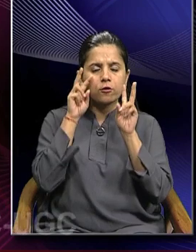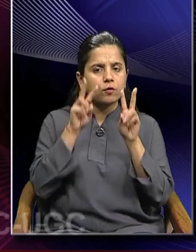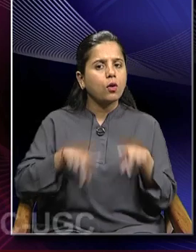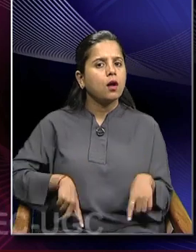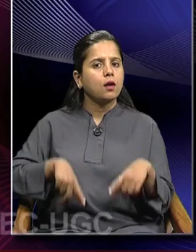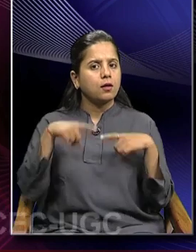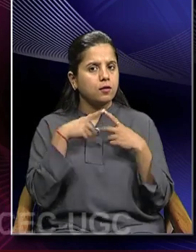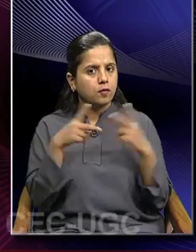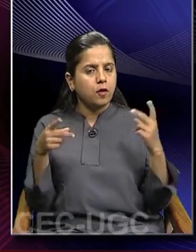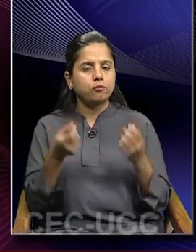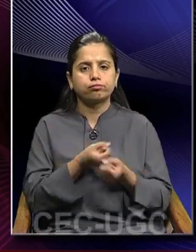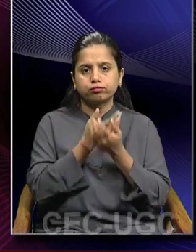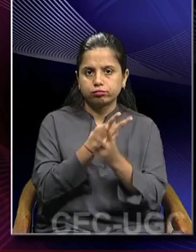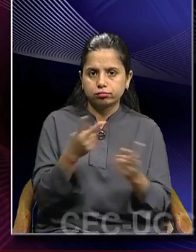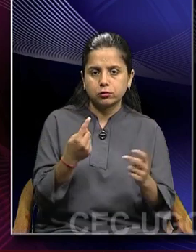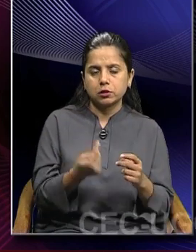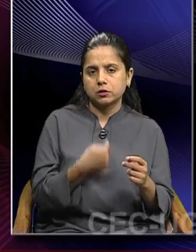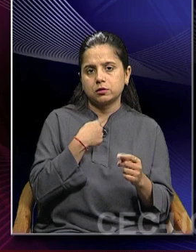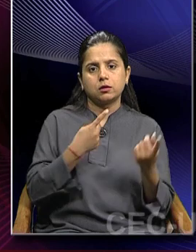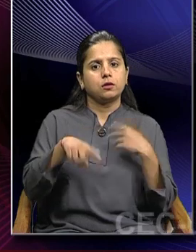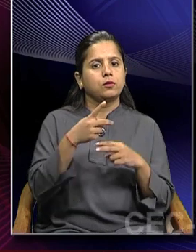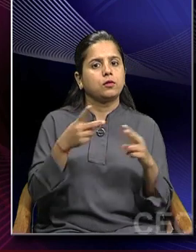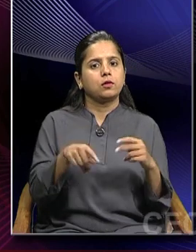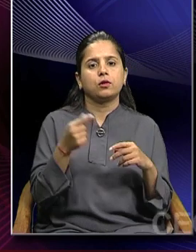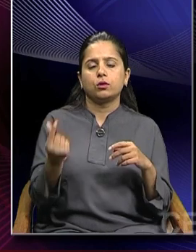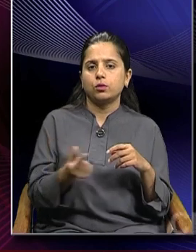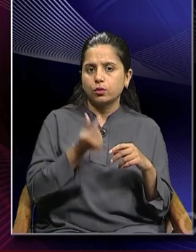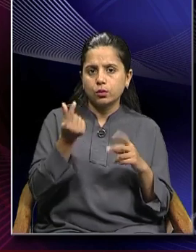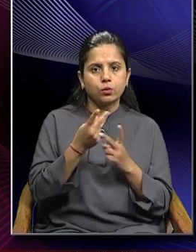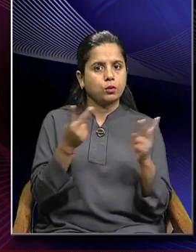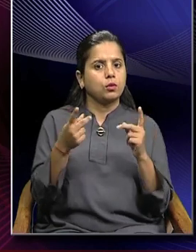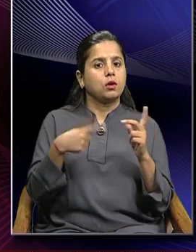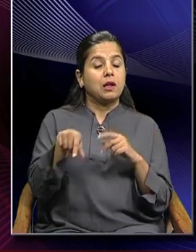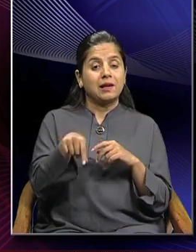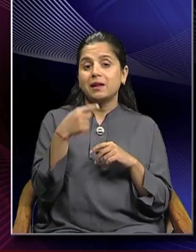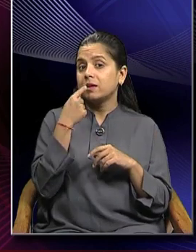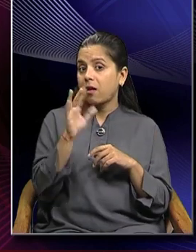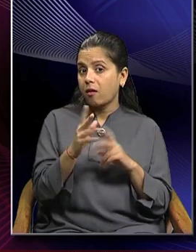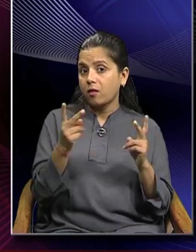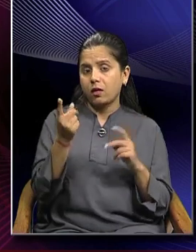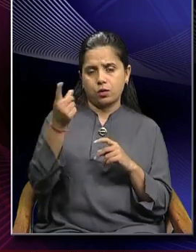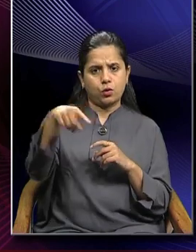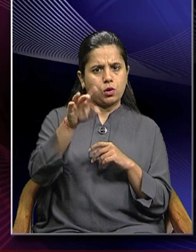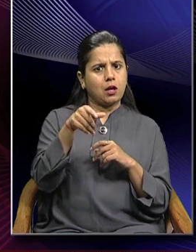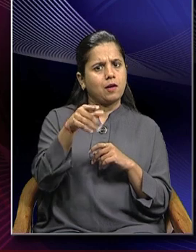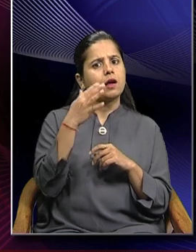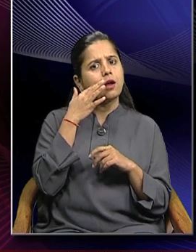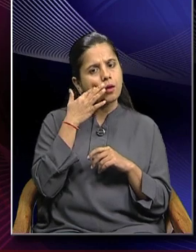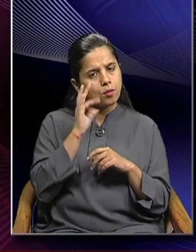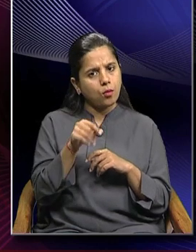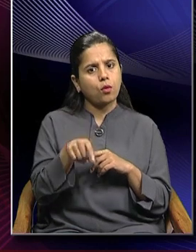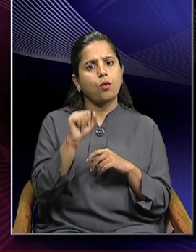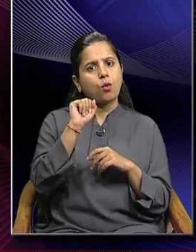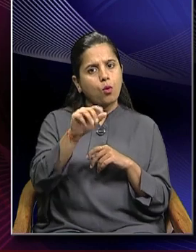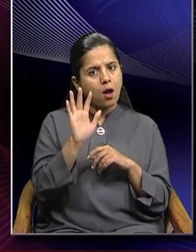and expressions of self, how to go for using that, where it says that you have three important principles, and